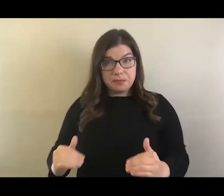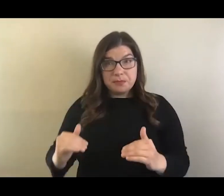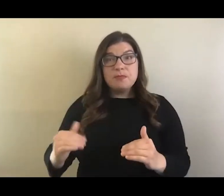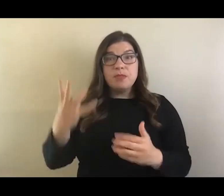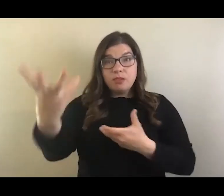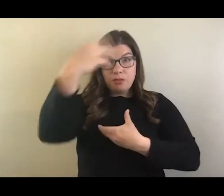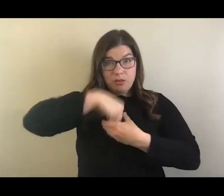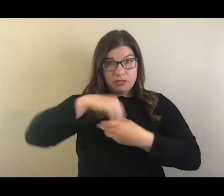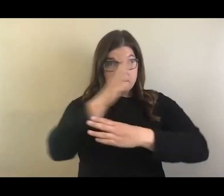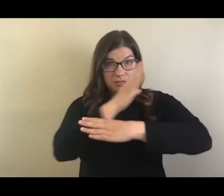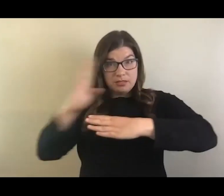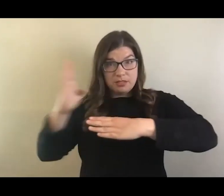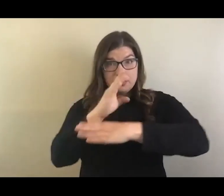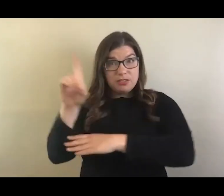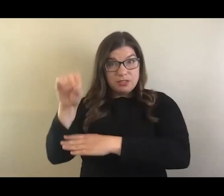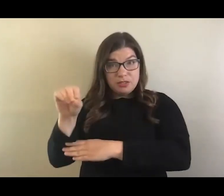injury.